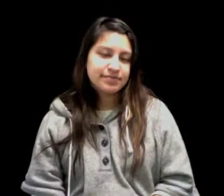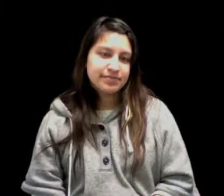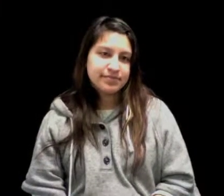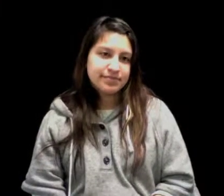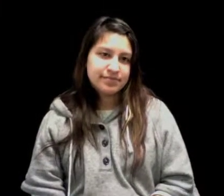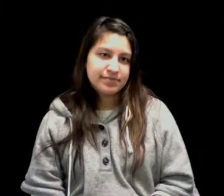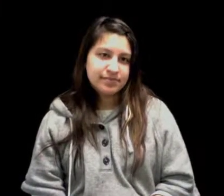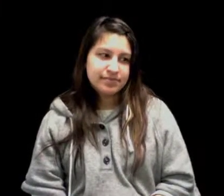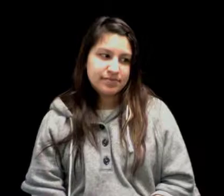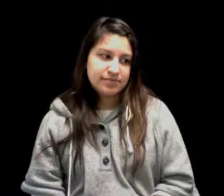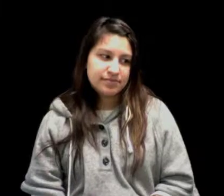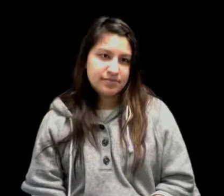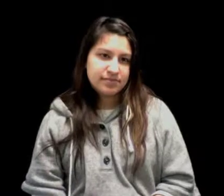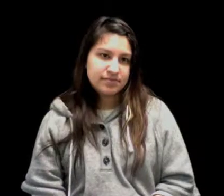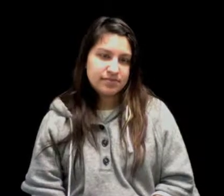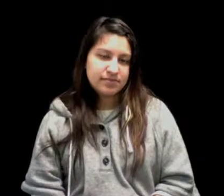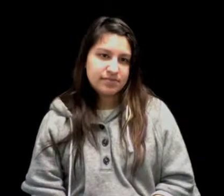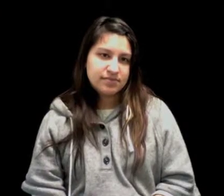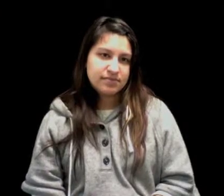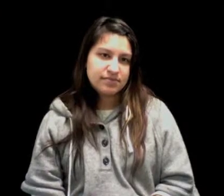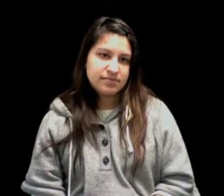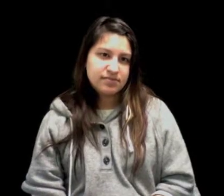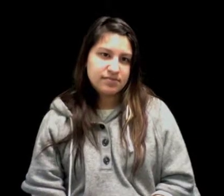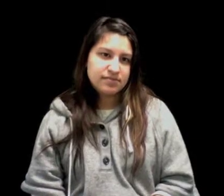of black people are into crime and drugs, aren't they?